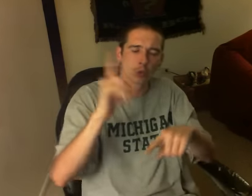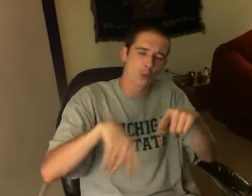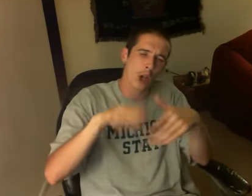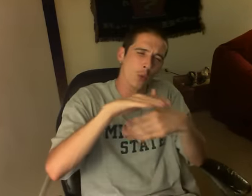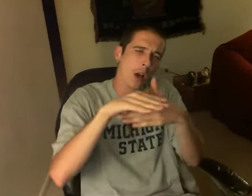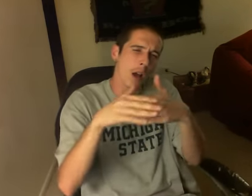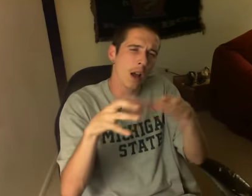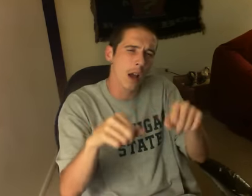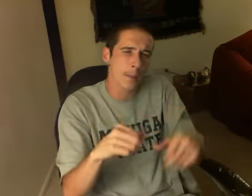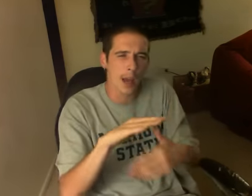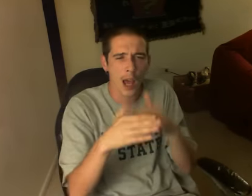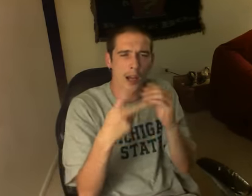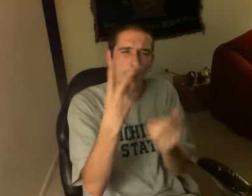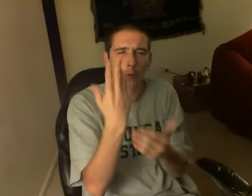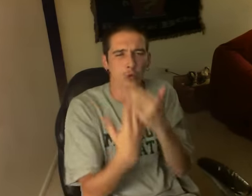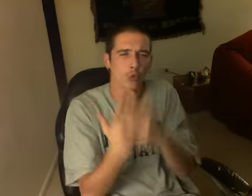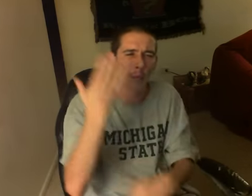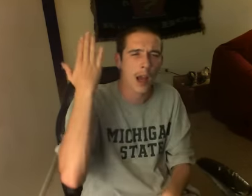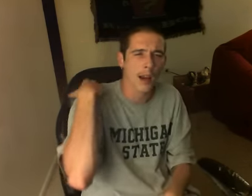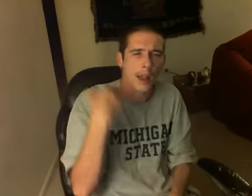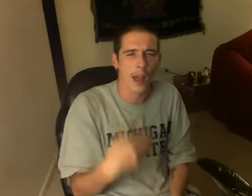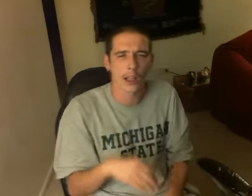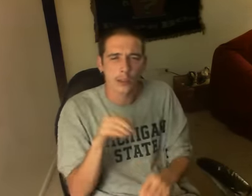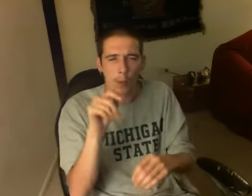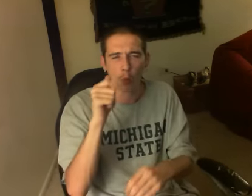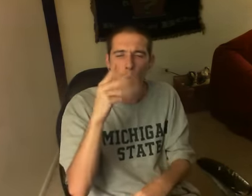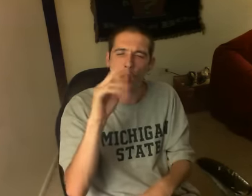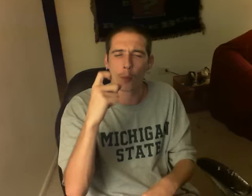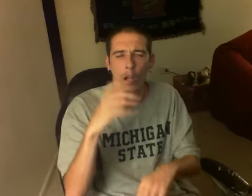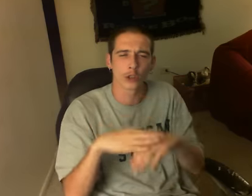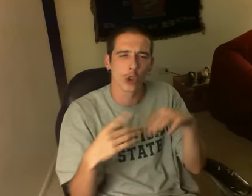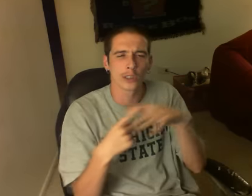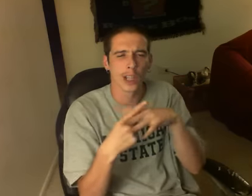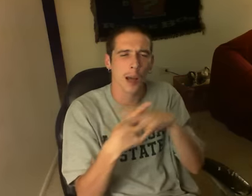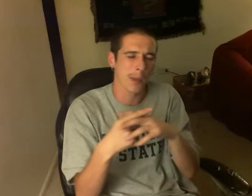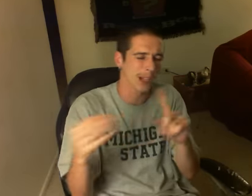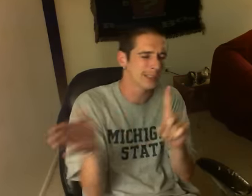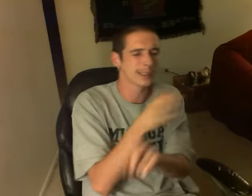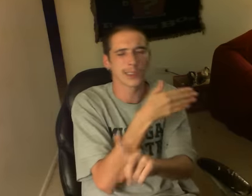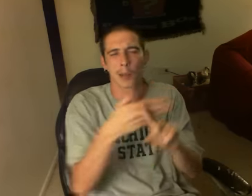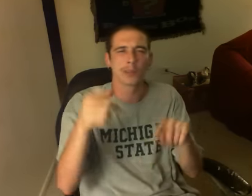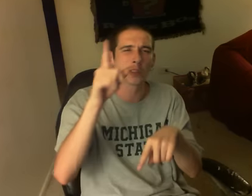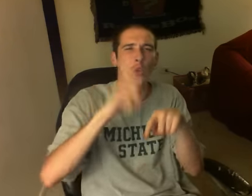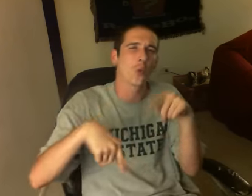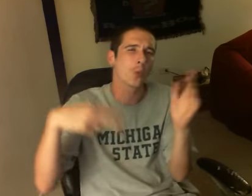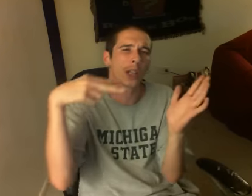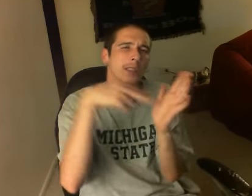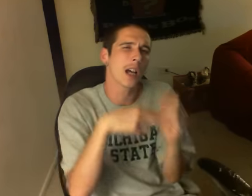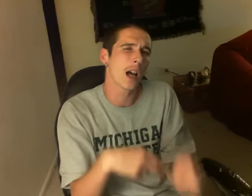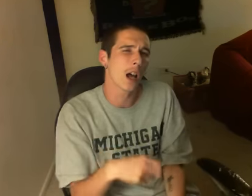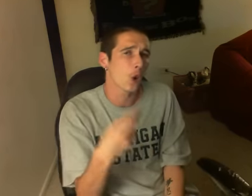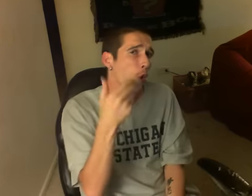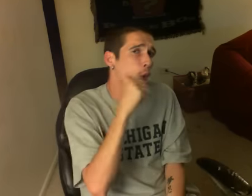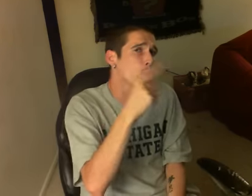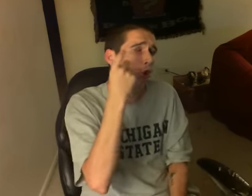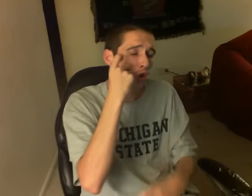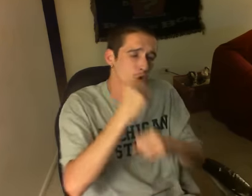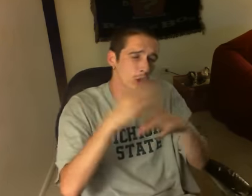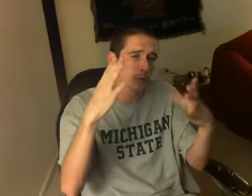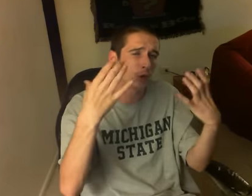bad. Don't touch what you can't grab. End up with two back hands. Put anthrax on a 10-pack and slap you till you can't stand.